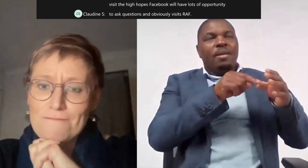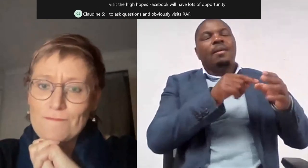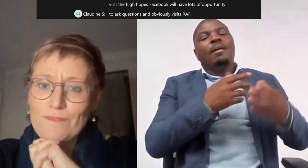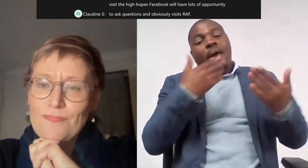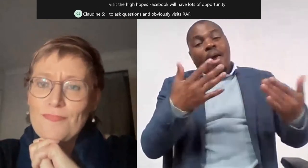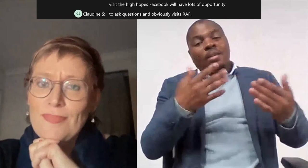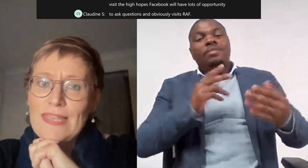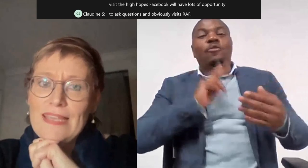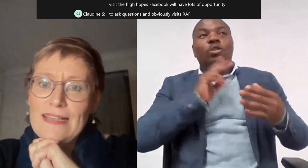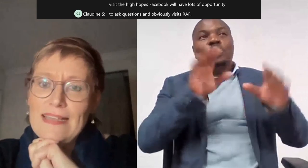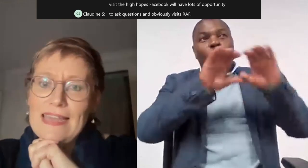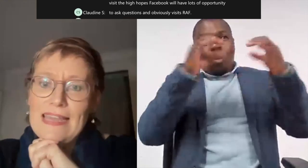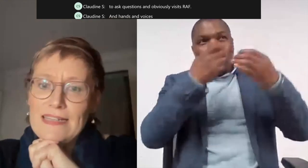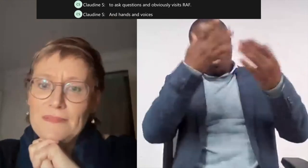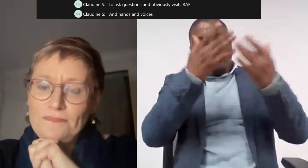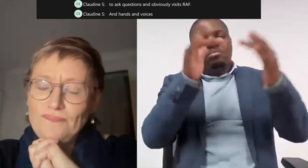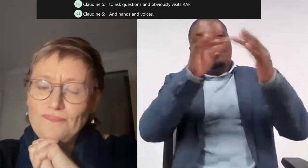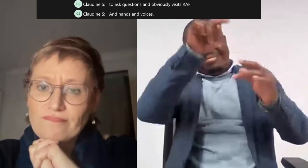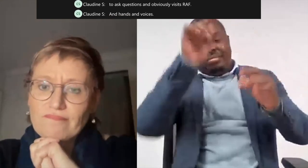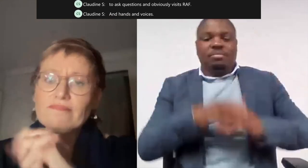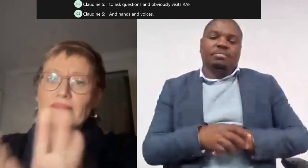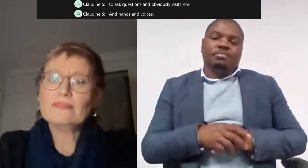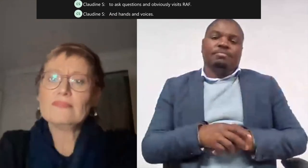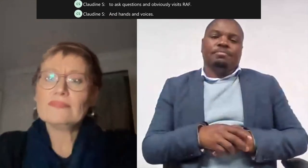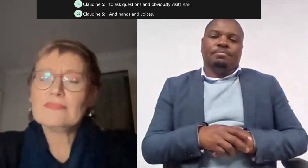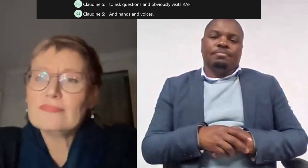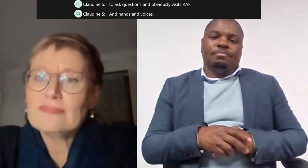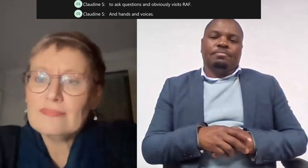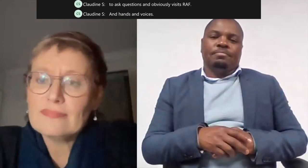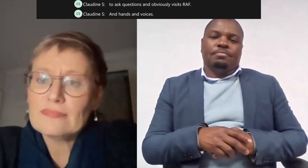Voices. And